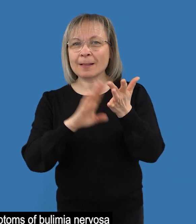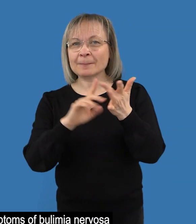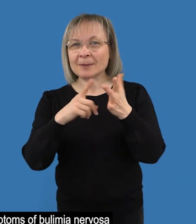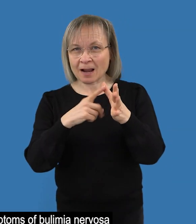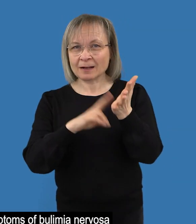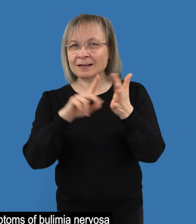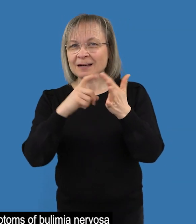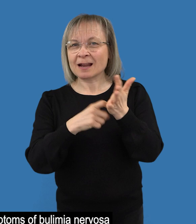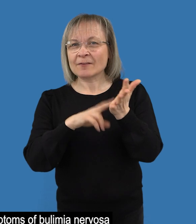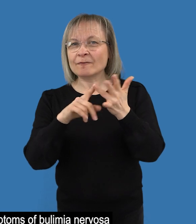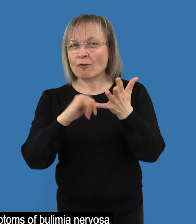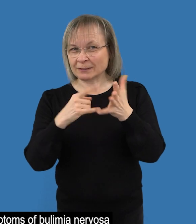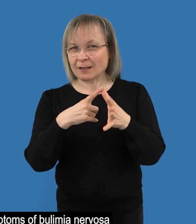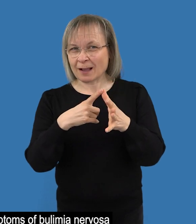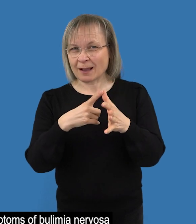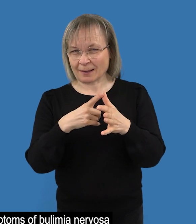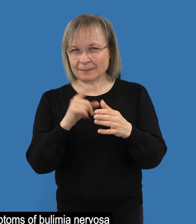Symptoms of bulimia nervosa.